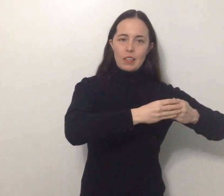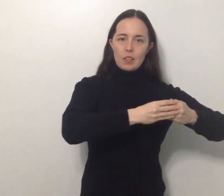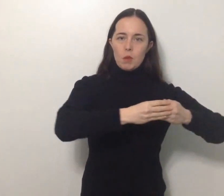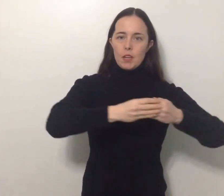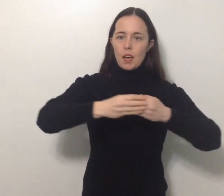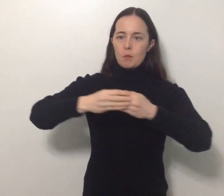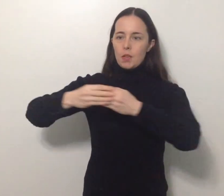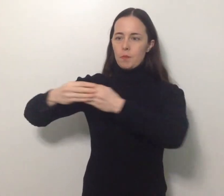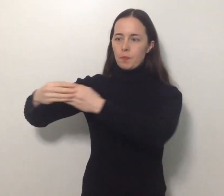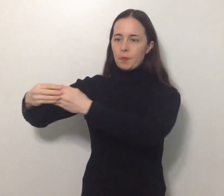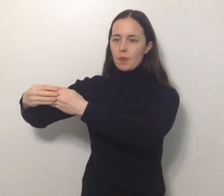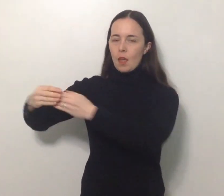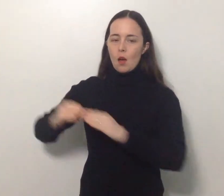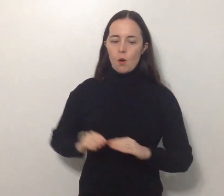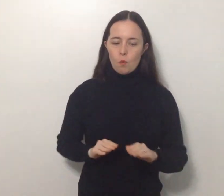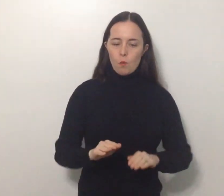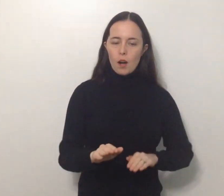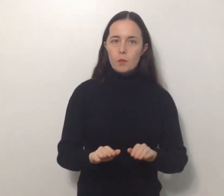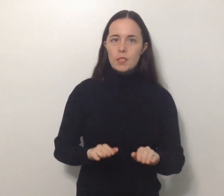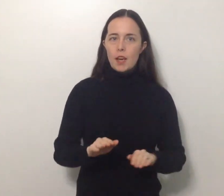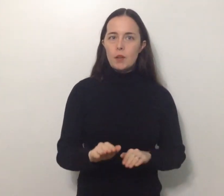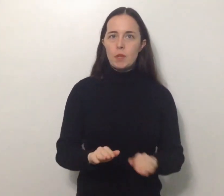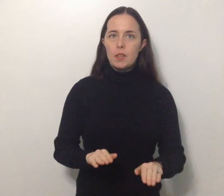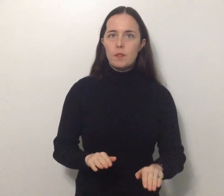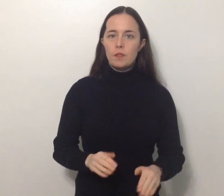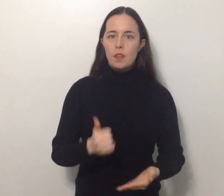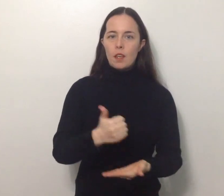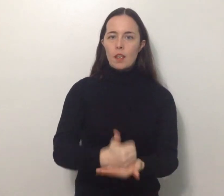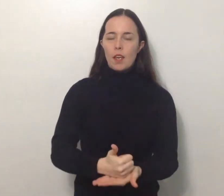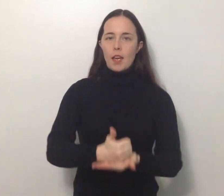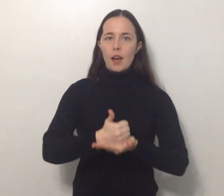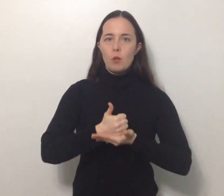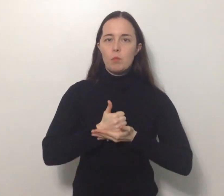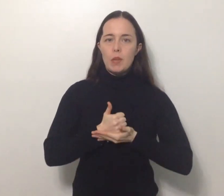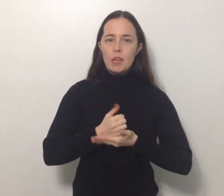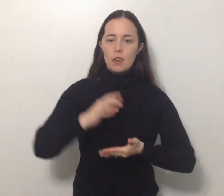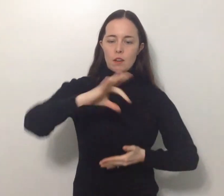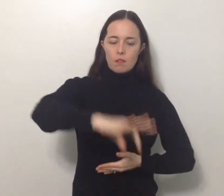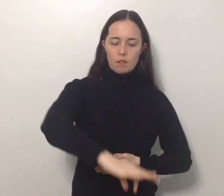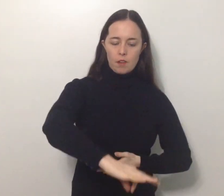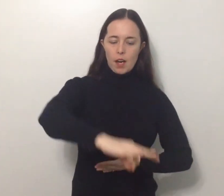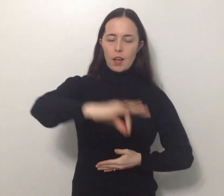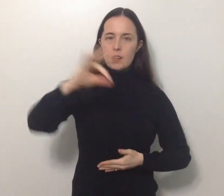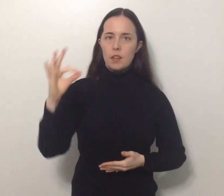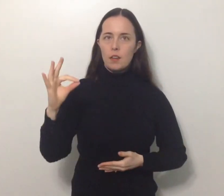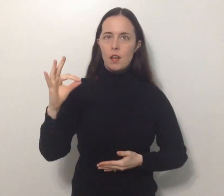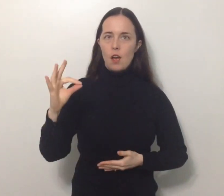Lead me, guide me, walk beside me, help me find